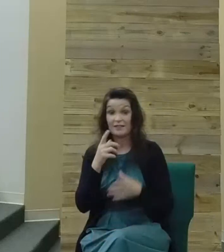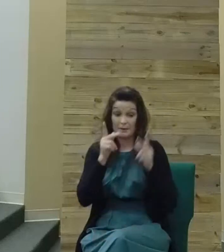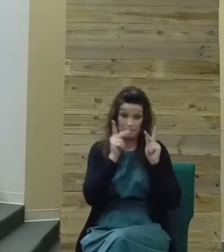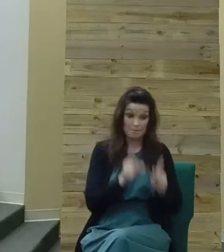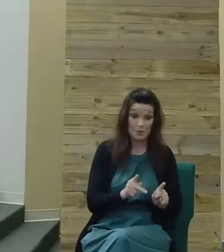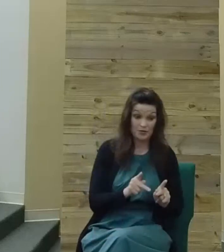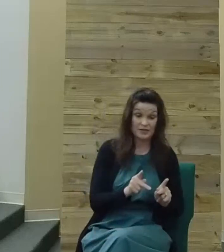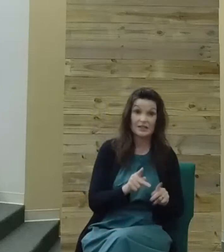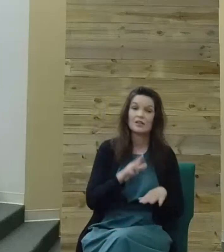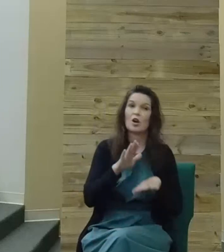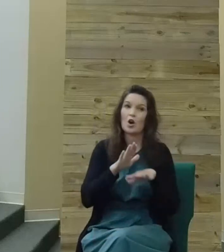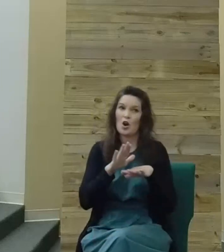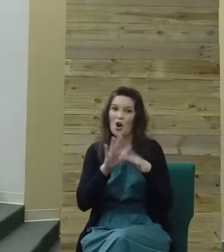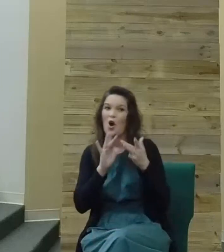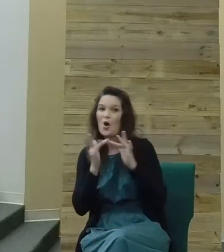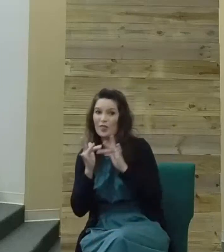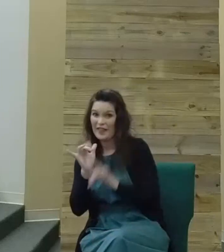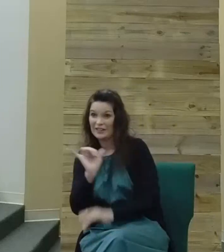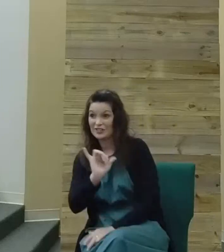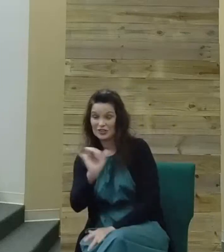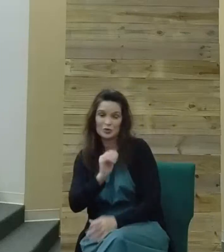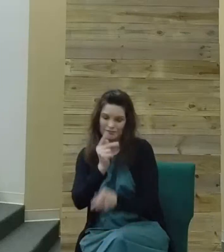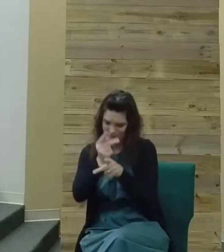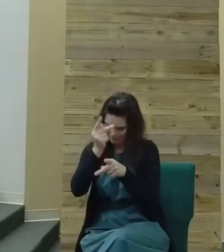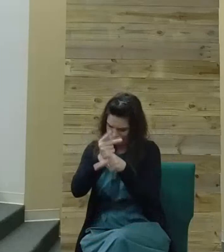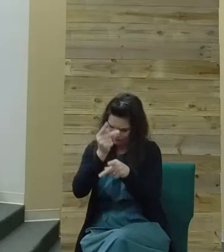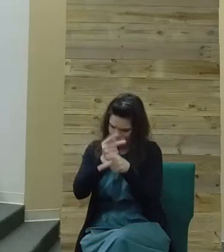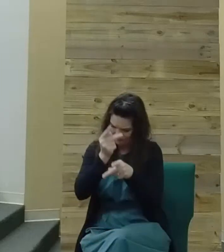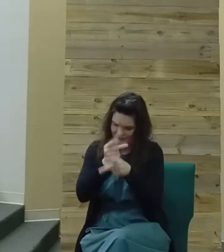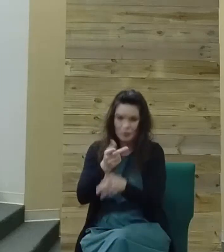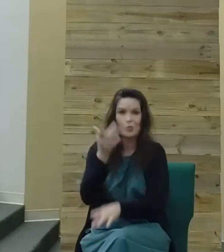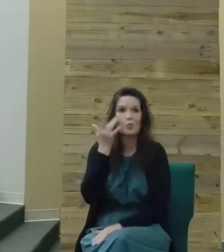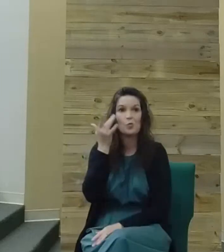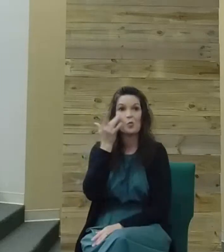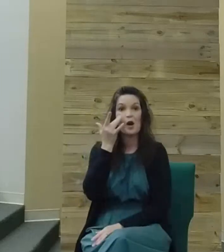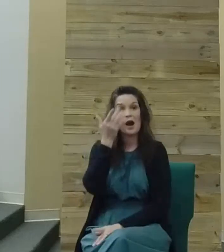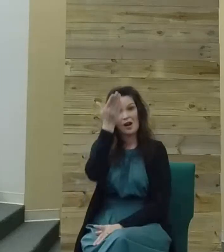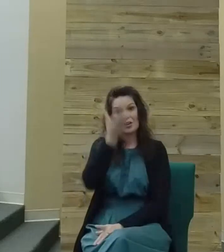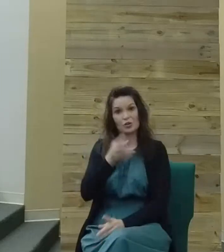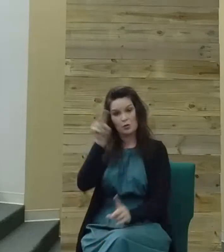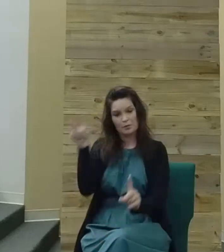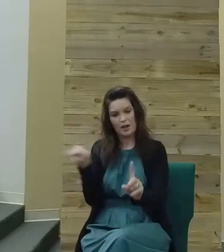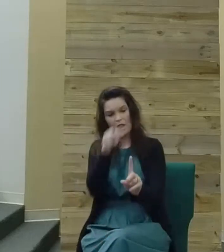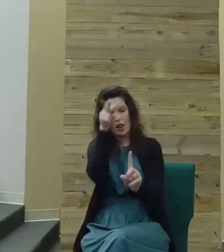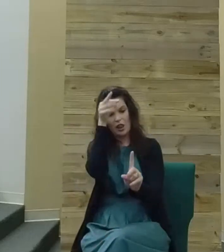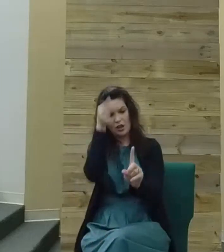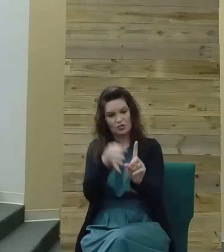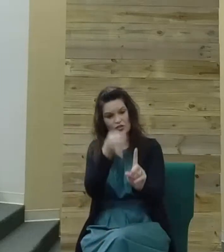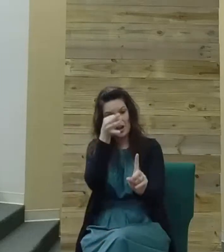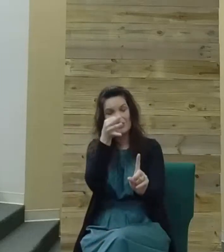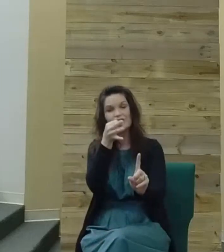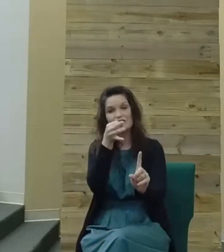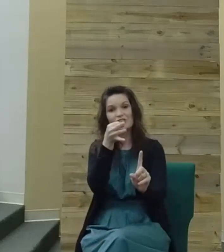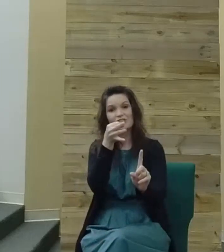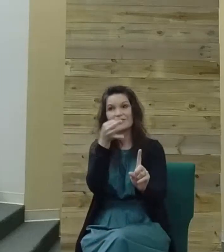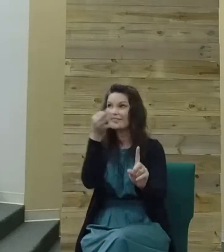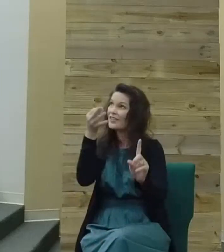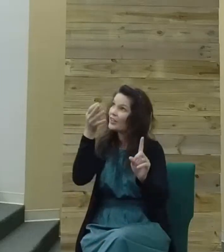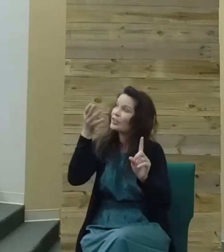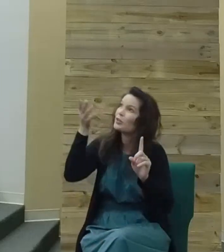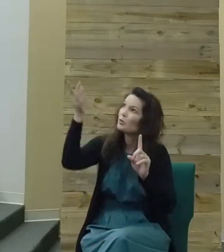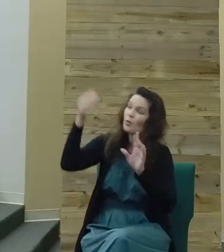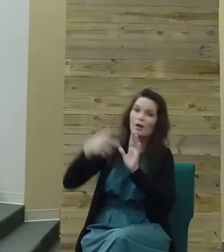both in person and, listen, online. You have to be careful because you are an ambassador for Christ.